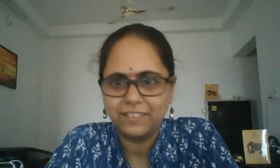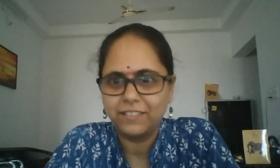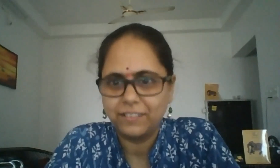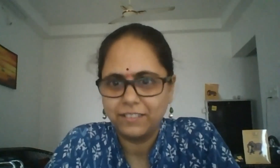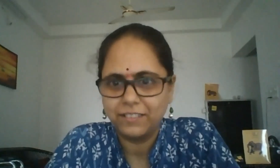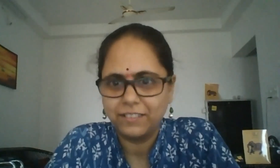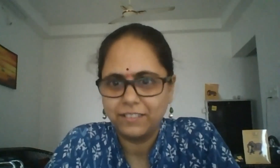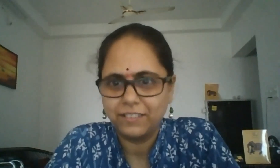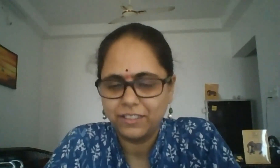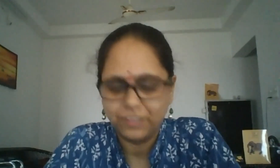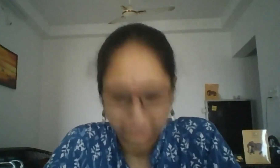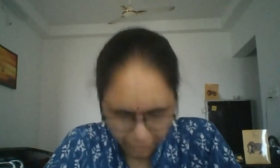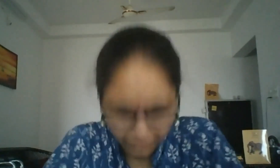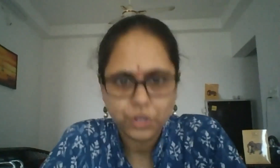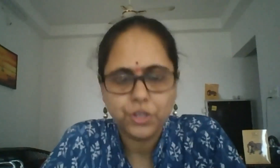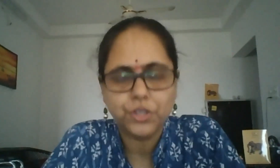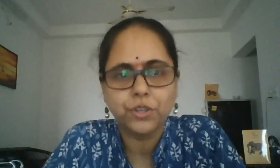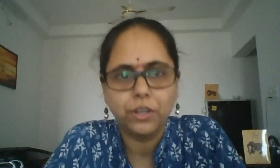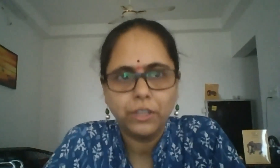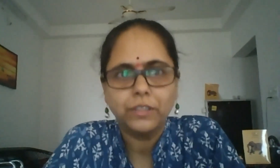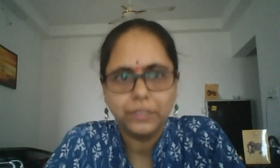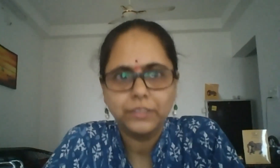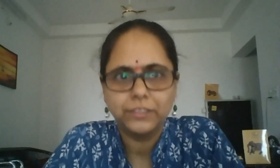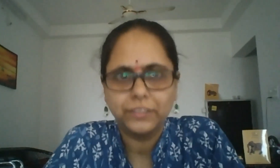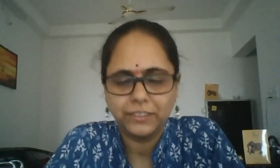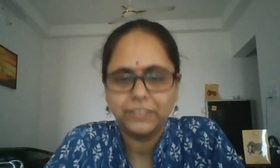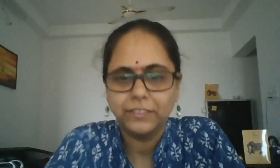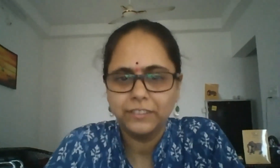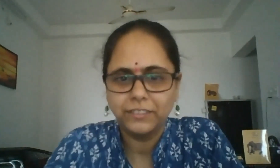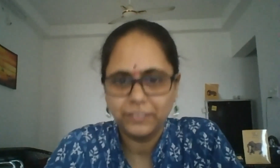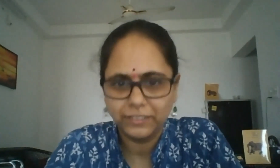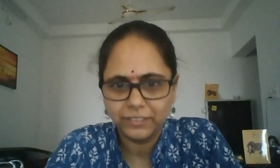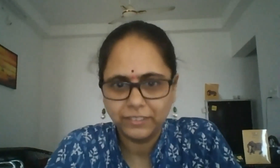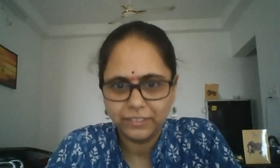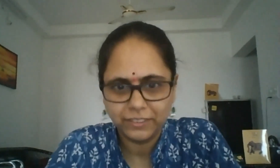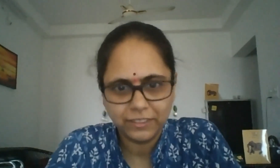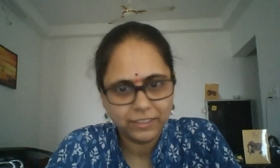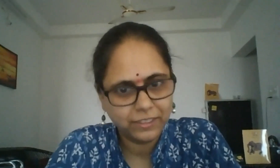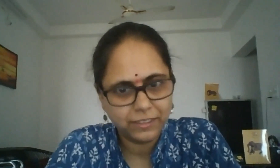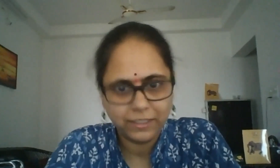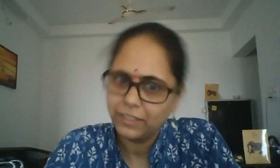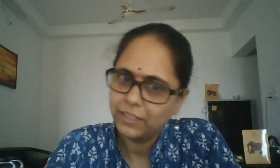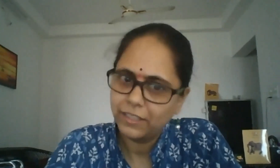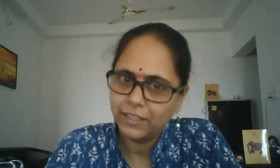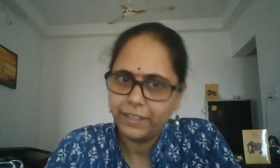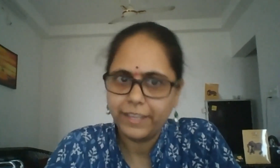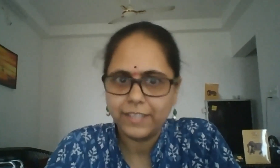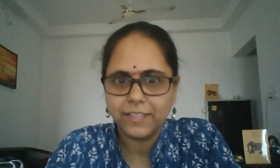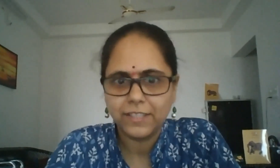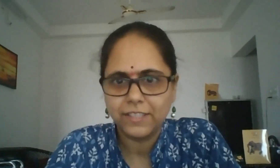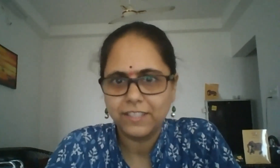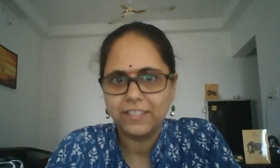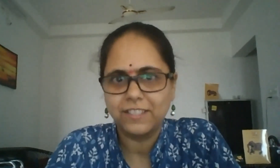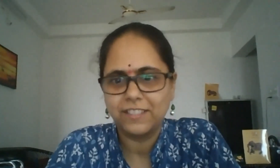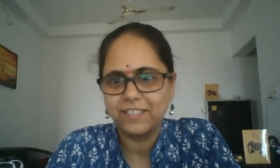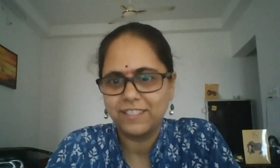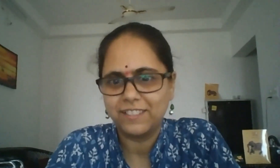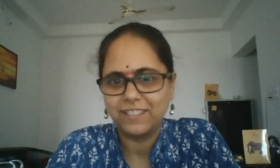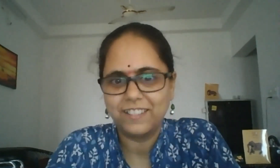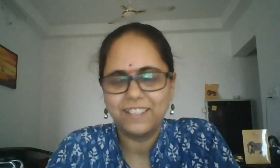or two down the line, so Sure. that to a follow-up session. And it's wonderful. It's a